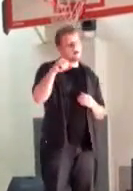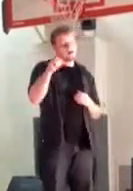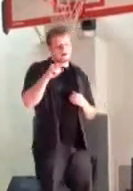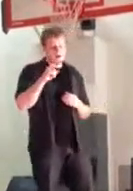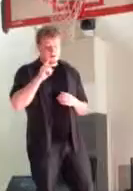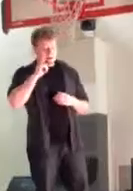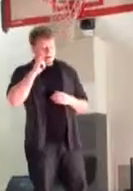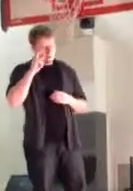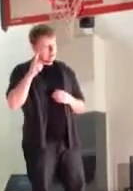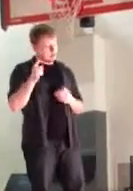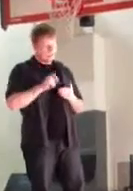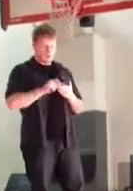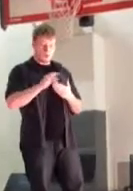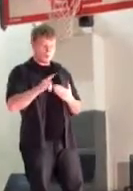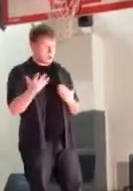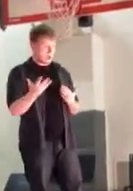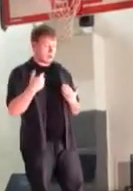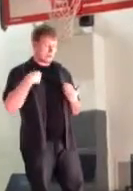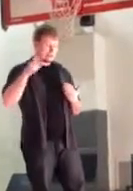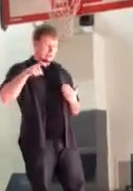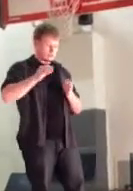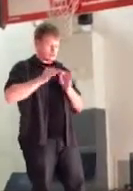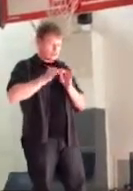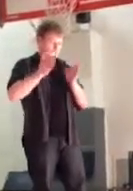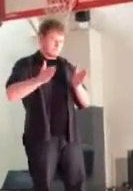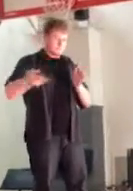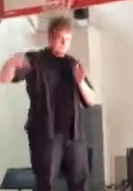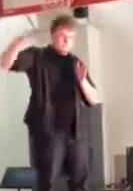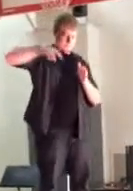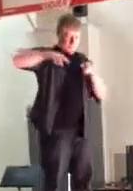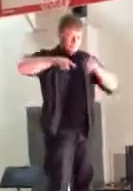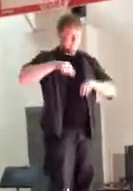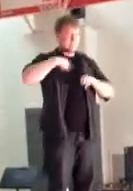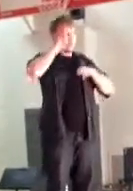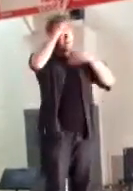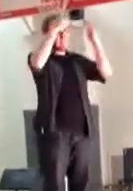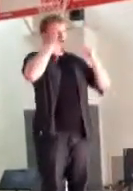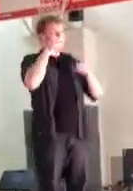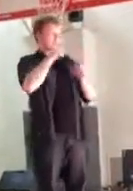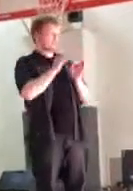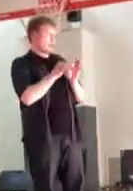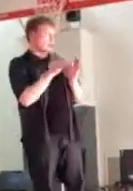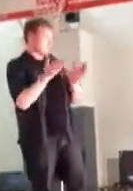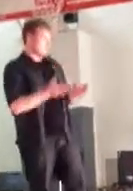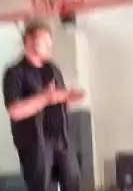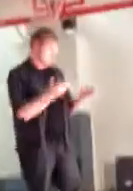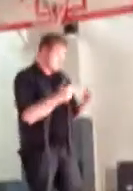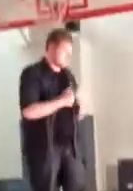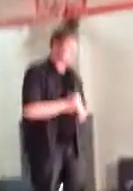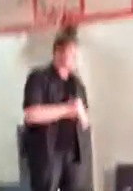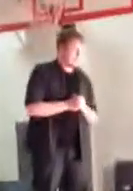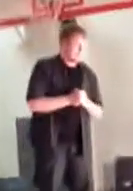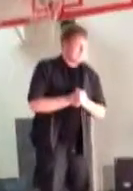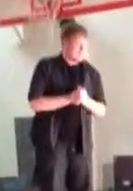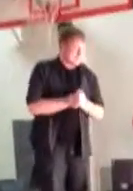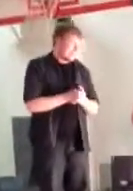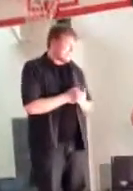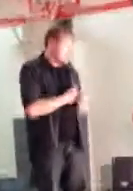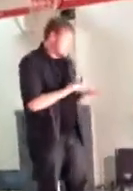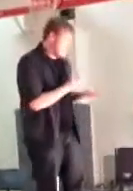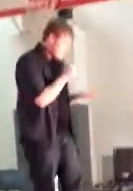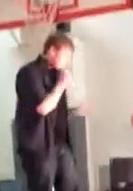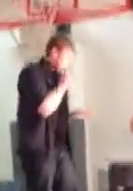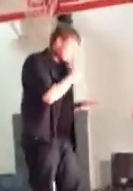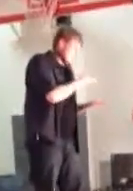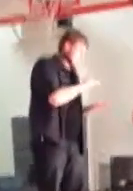no, what can I bring with me? Oh, I guess I could just bring my interpreter. She can interpret when I go